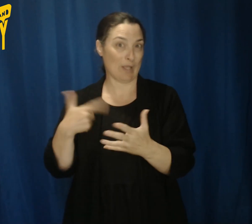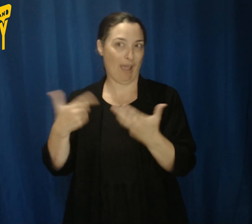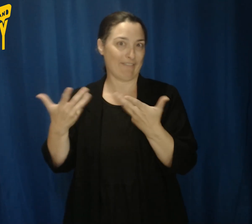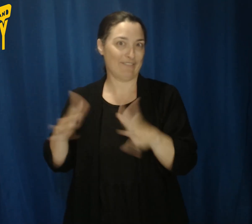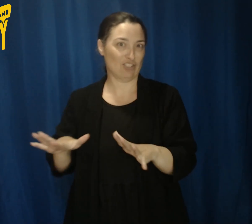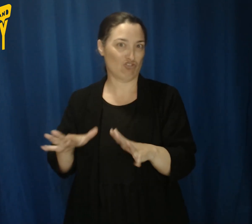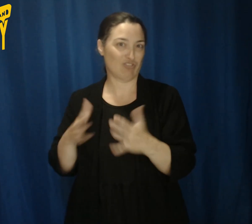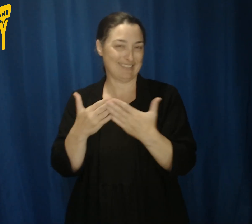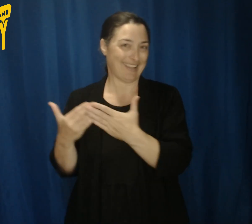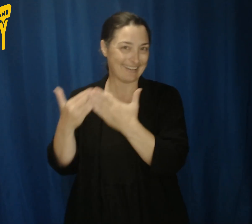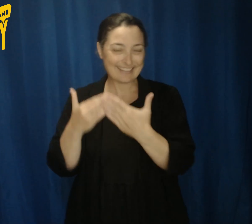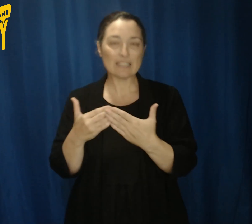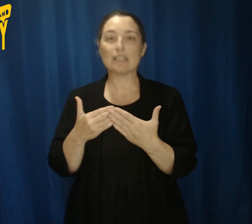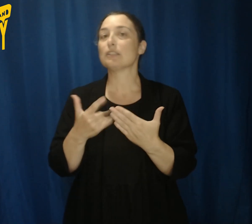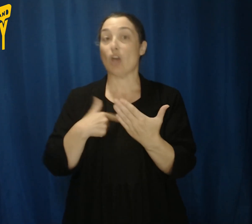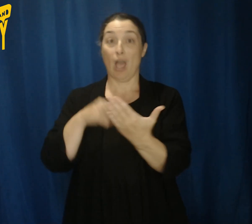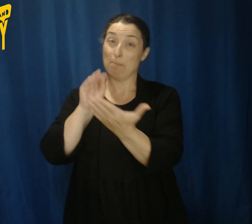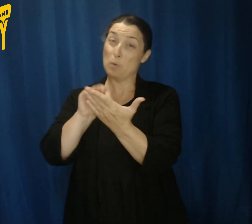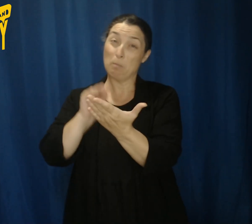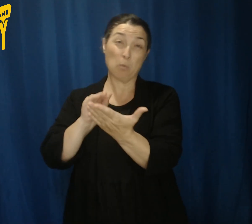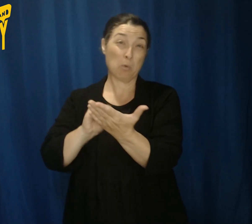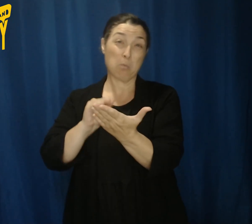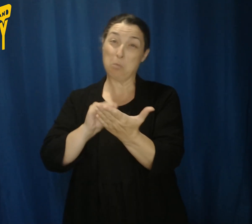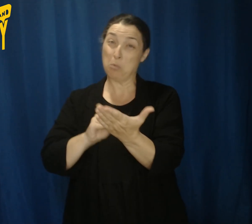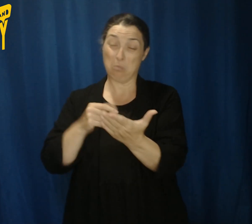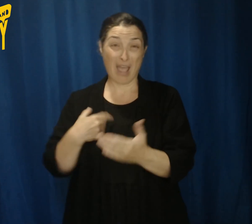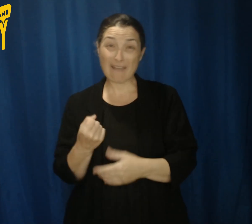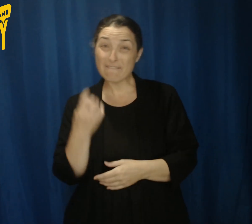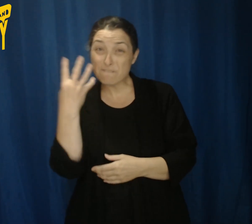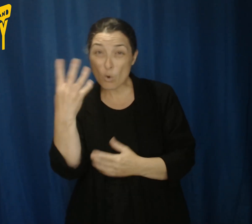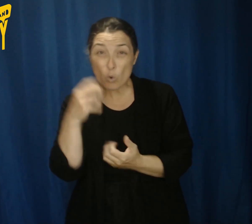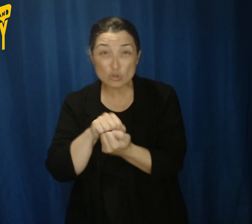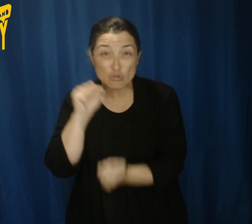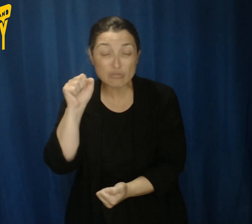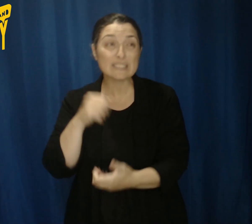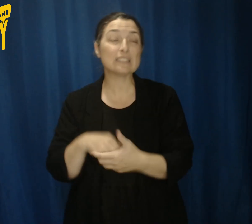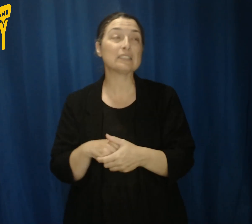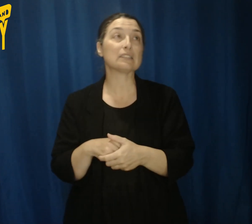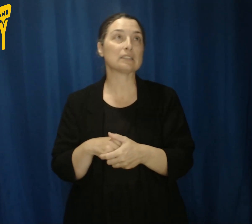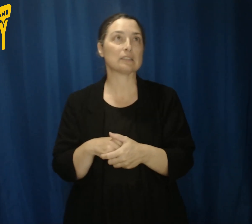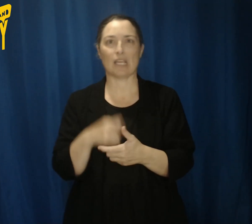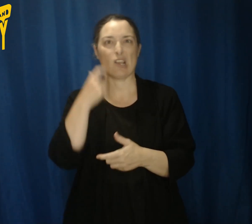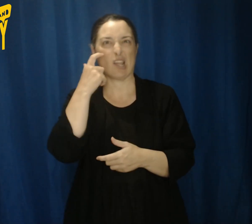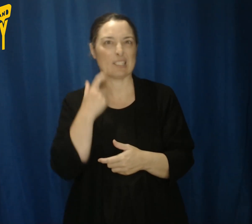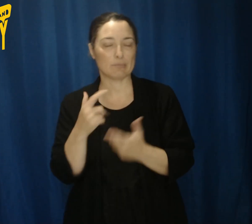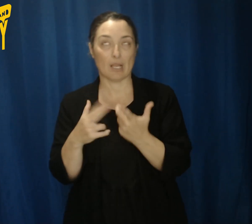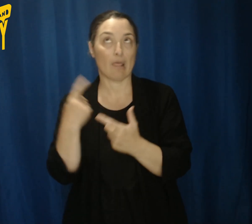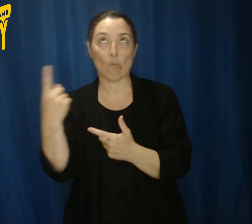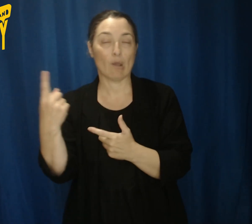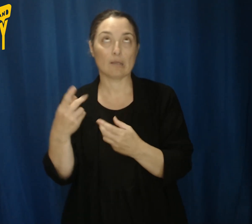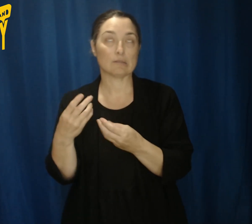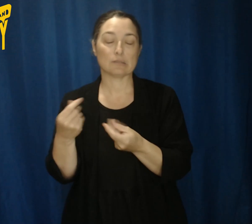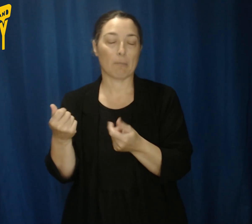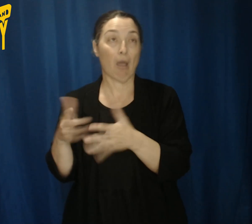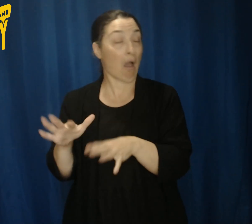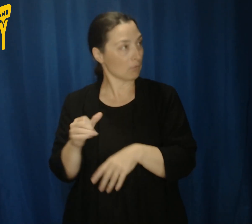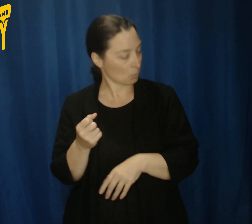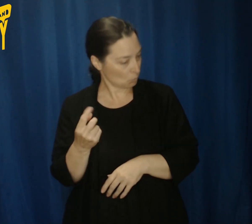just listing them because I've been to a lot. I've got 4 degrees and I've attempted another one at some dump. Oh, another 3 other dumps